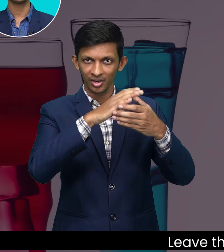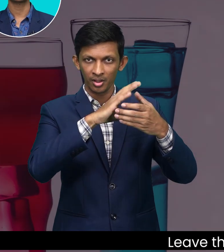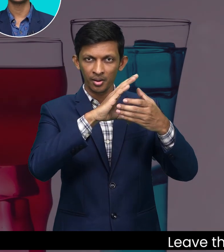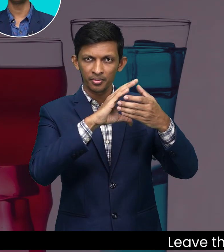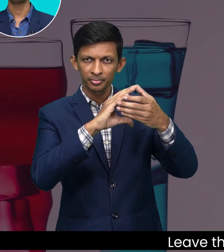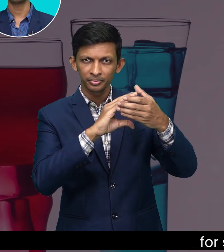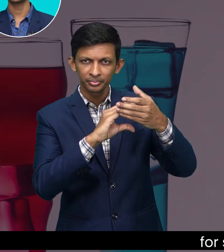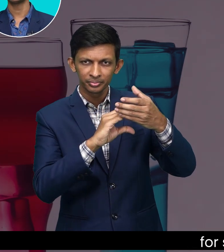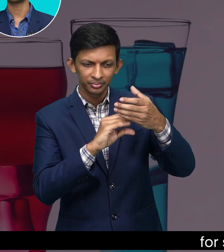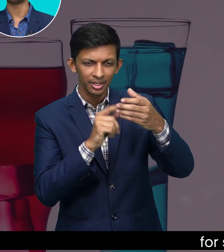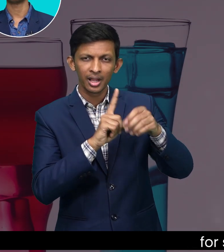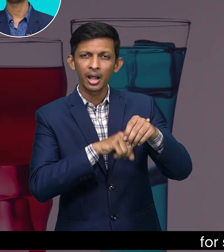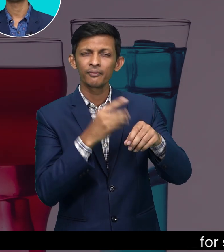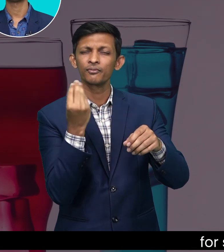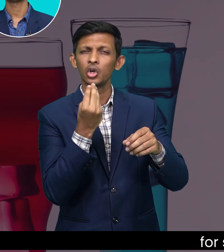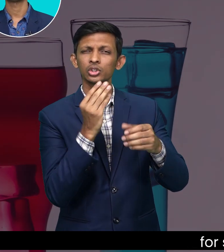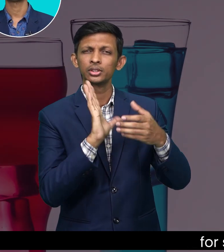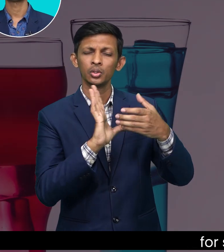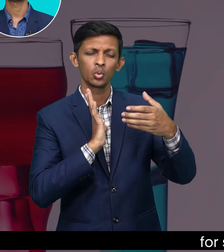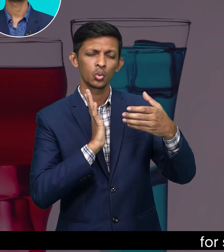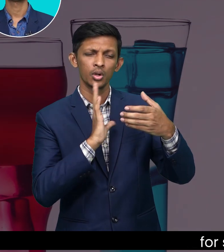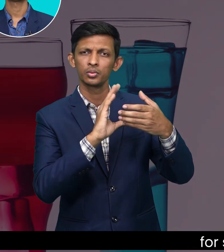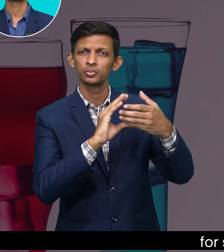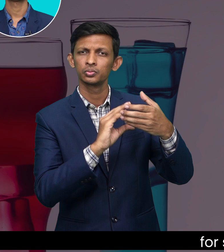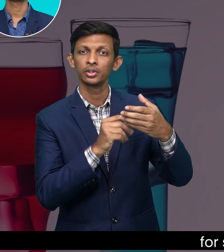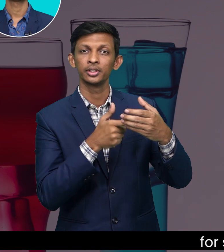Leave the beaker aside for some time.